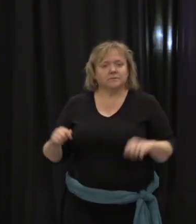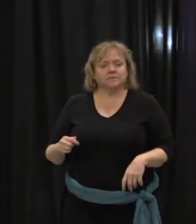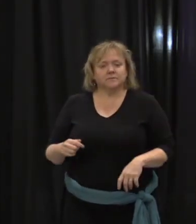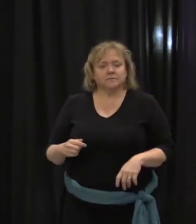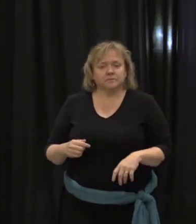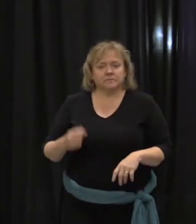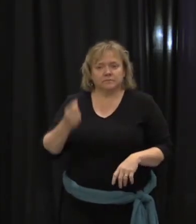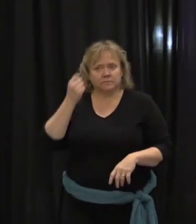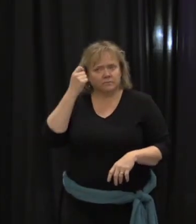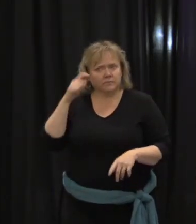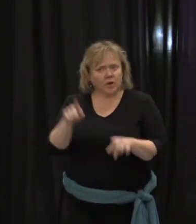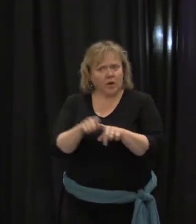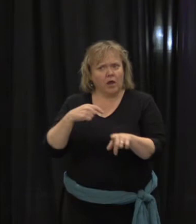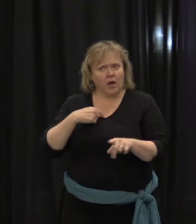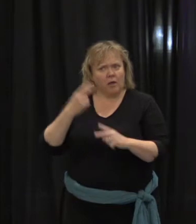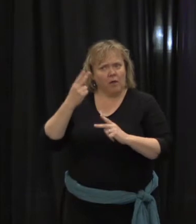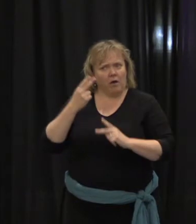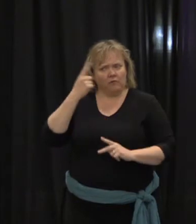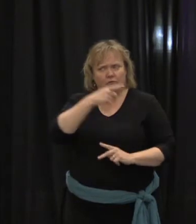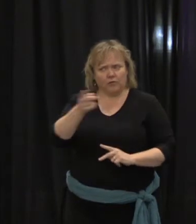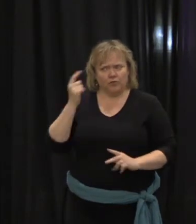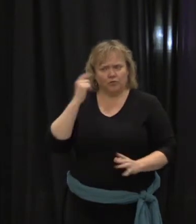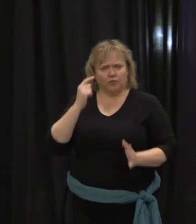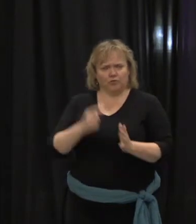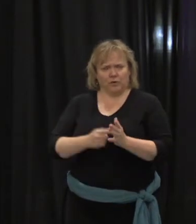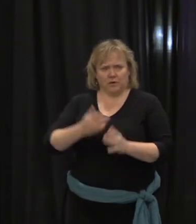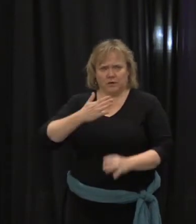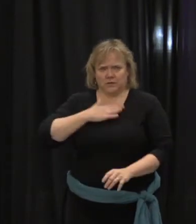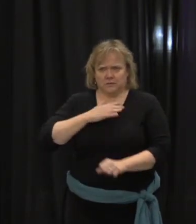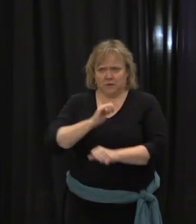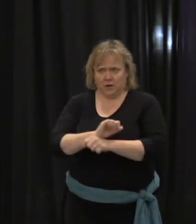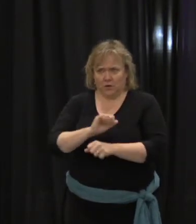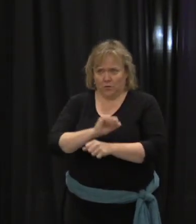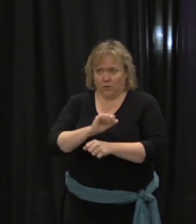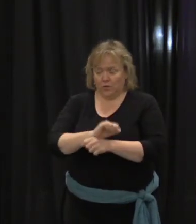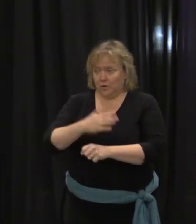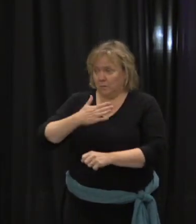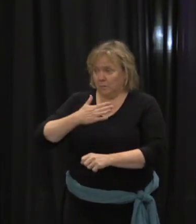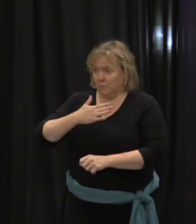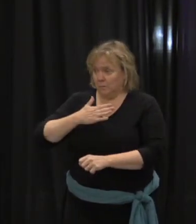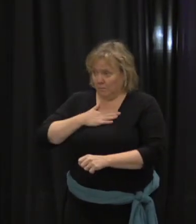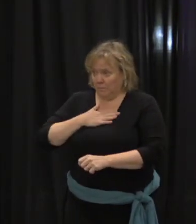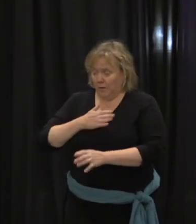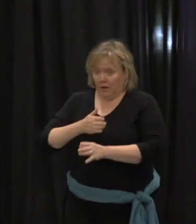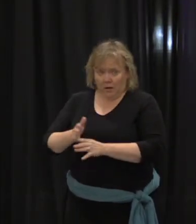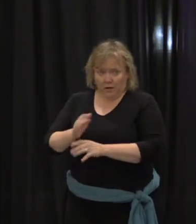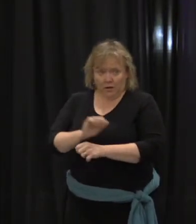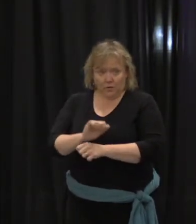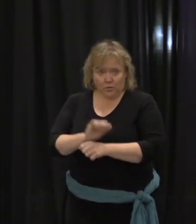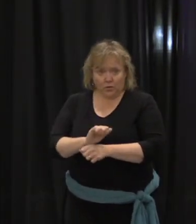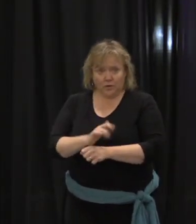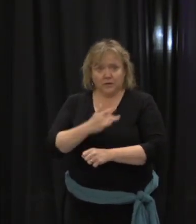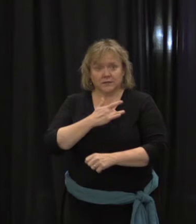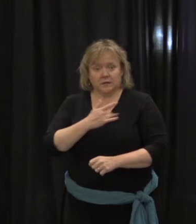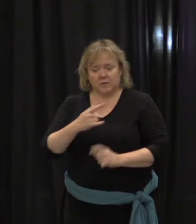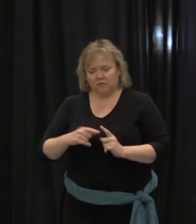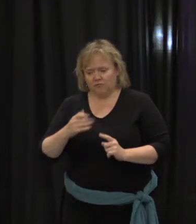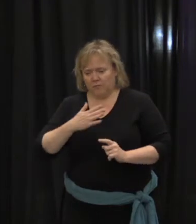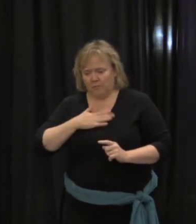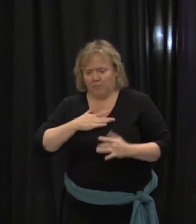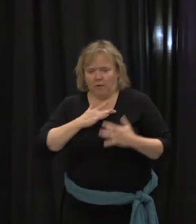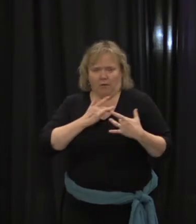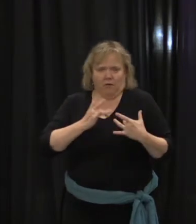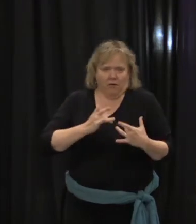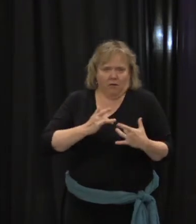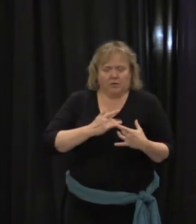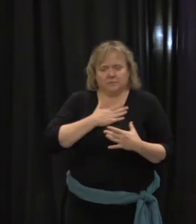have my work recognized this weekend. For me, this work is heart work, and is work that I feel like spills out of me. It's